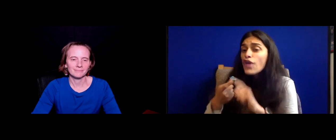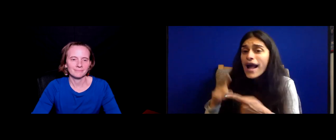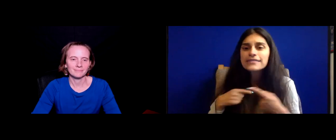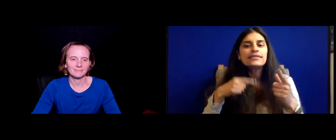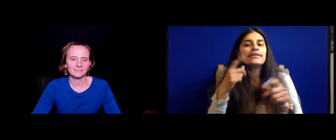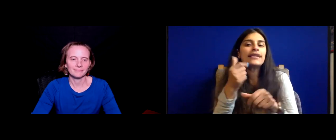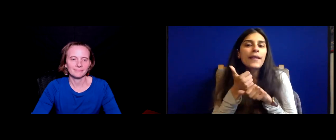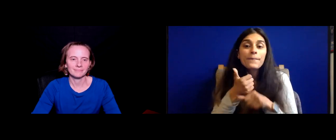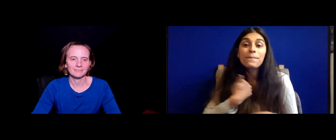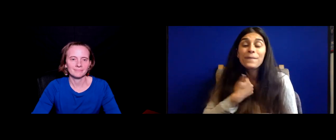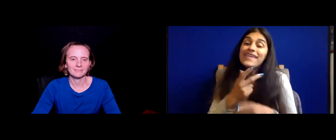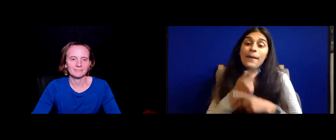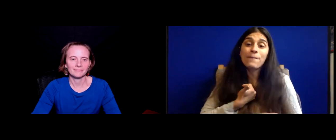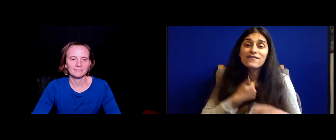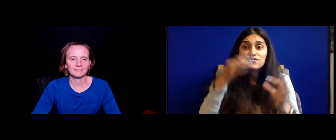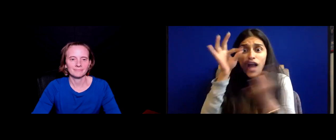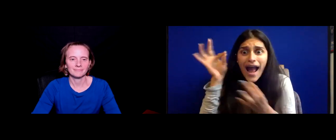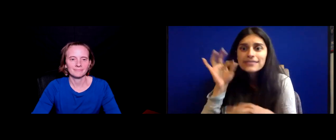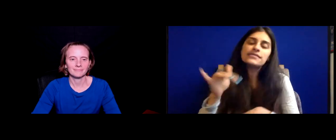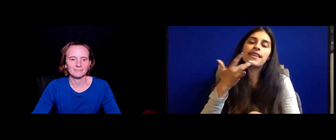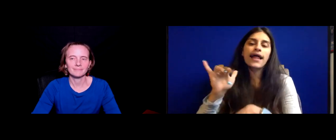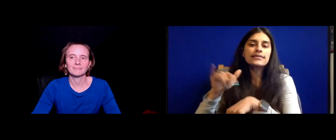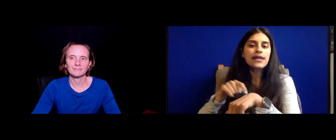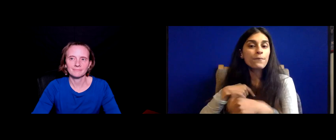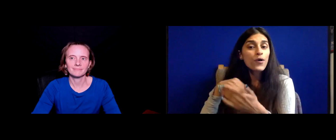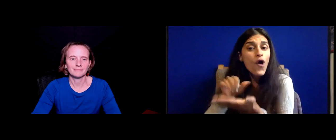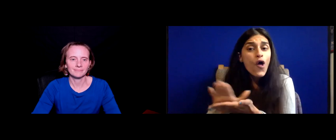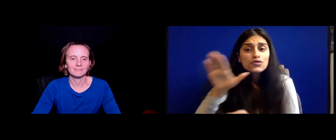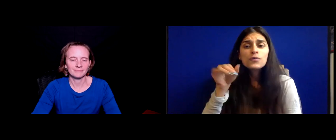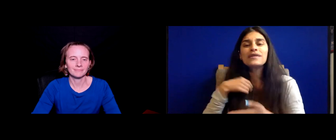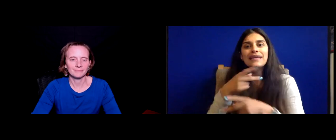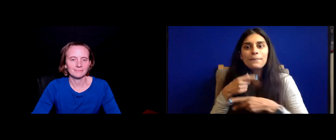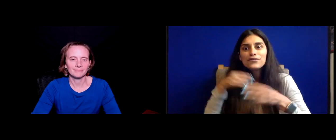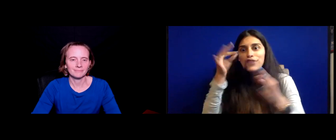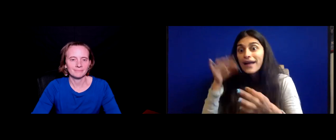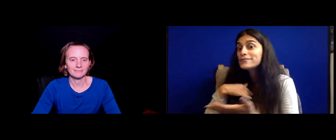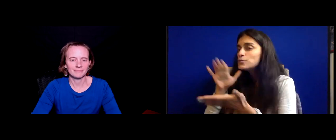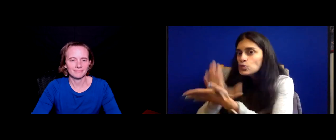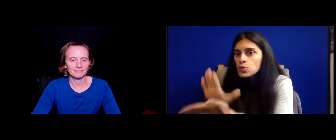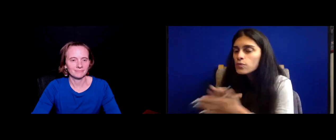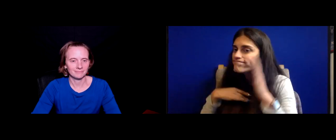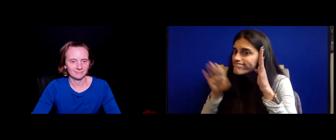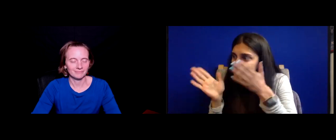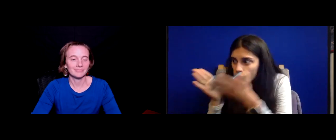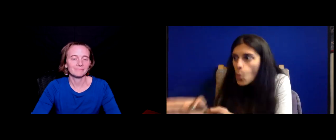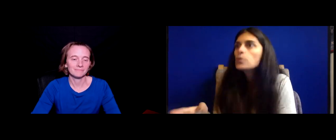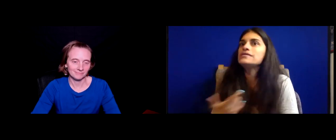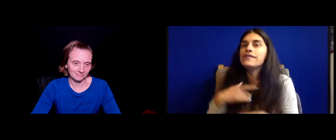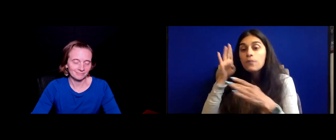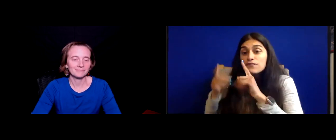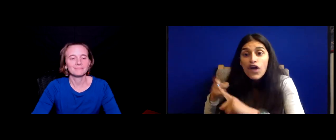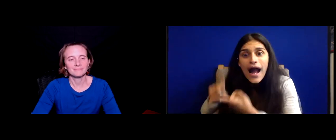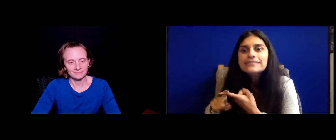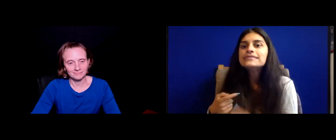And there were times when they wanted to get back in my life, and I wouldn't let that happen. I tried to distract myself with college